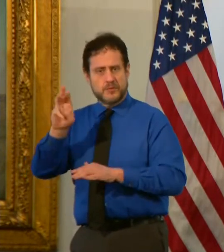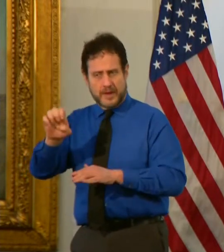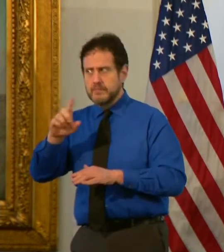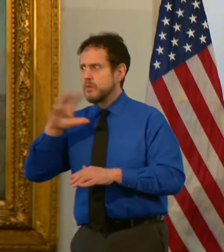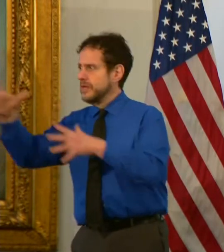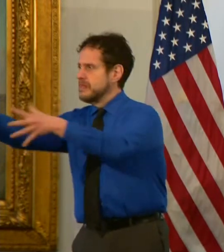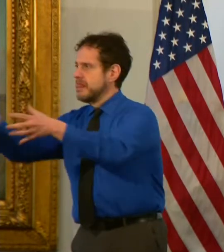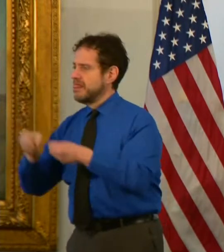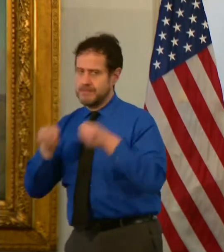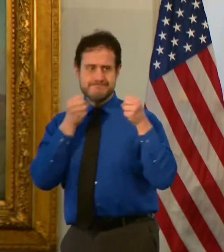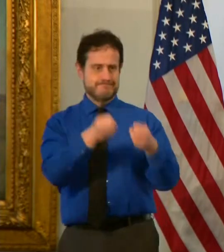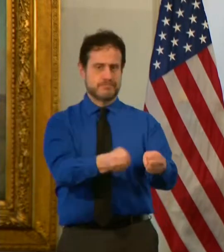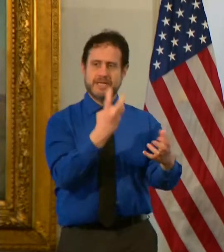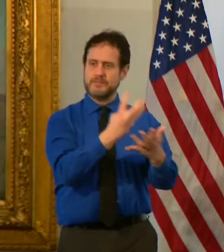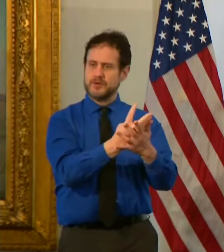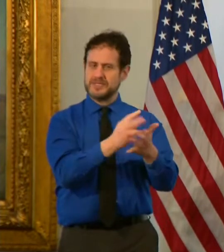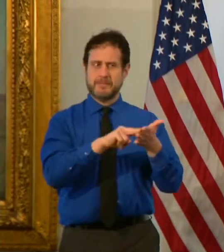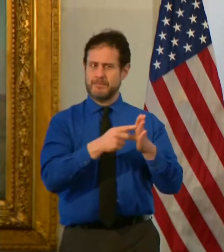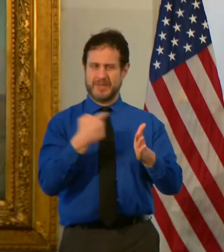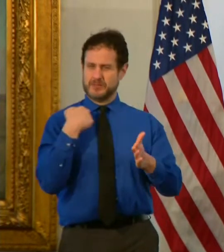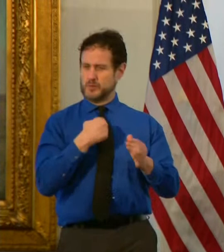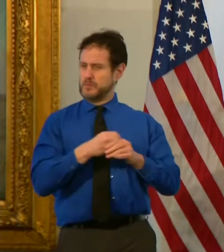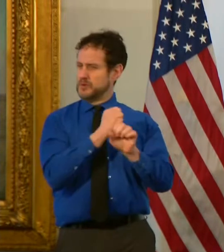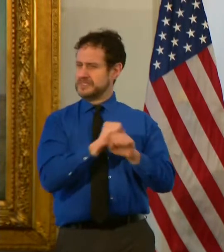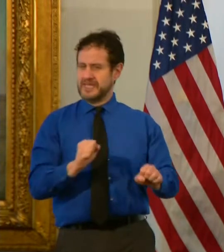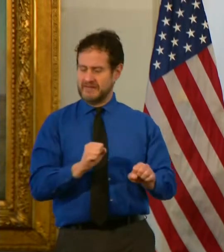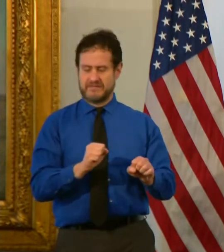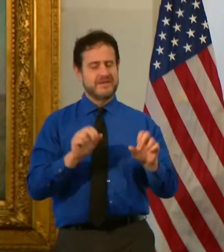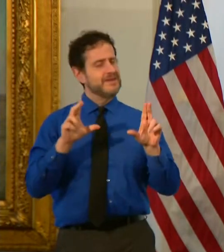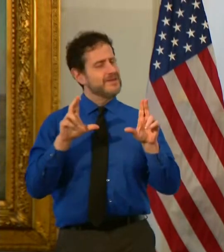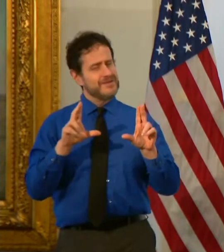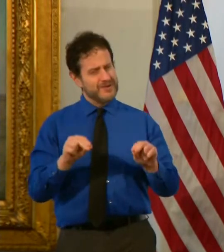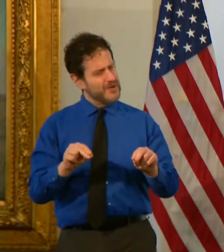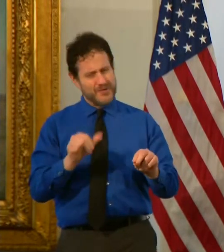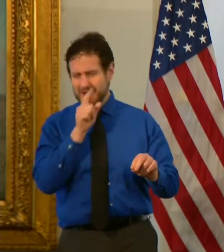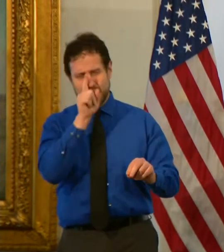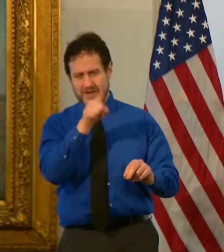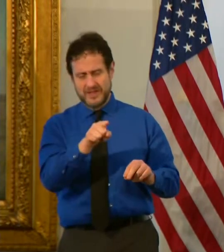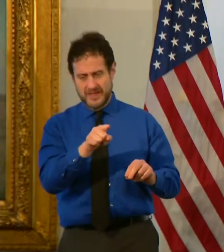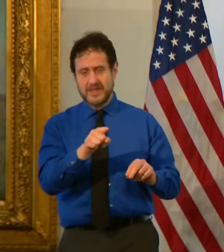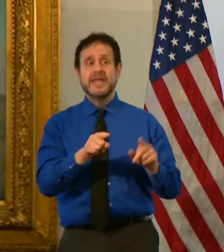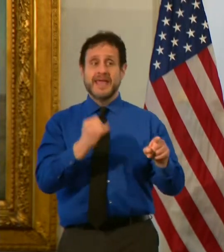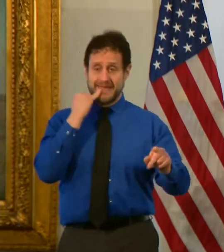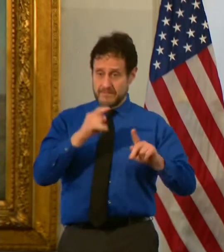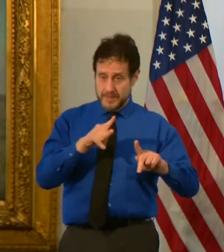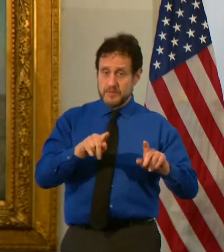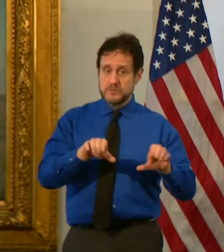Let me say unequivocally, we have to hold people accountable for the harms that they commit.